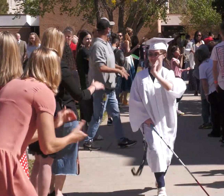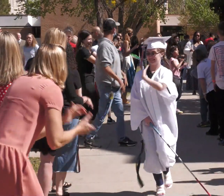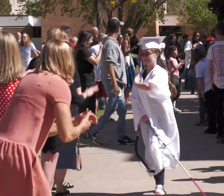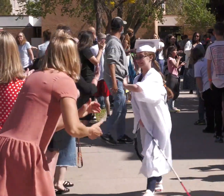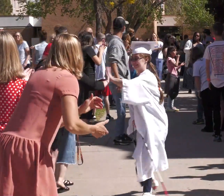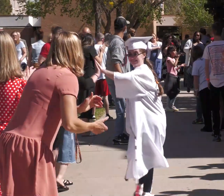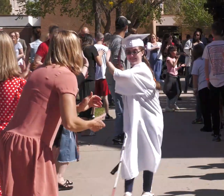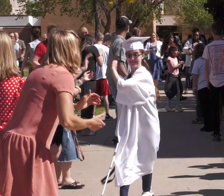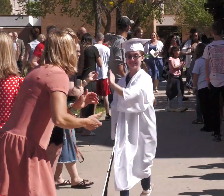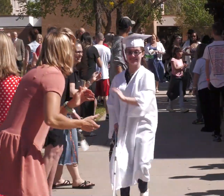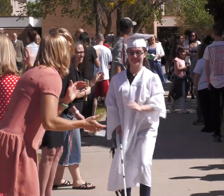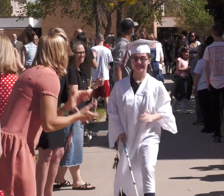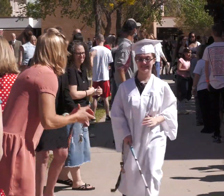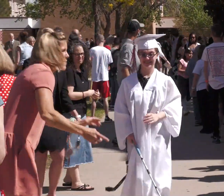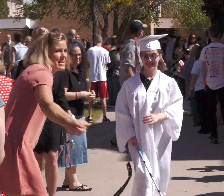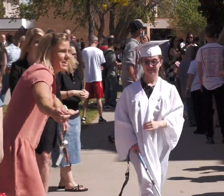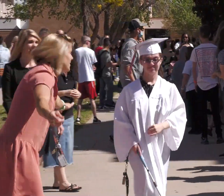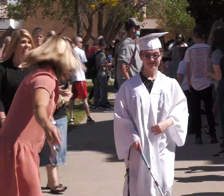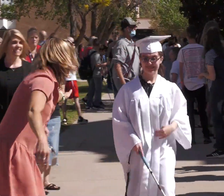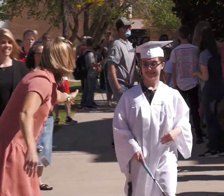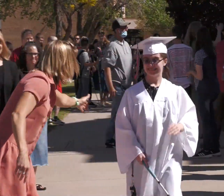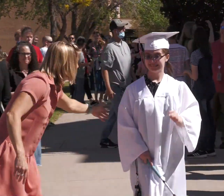at the camera and all the staff and students.